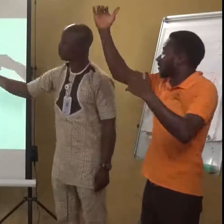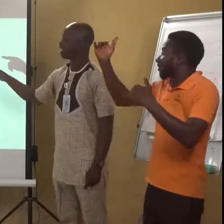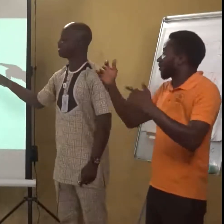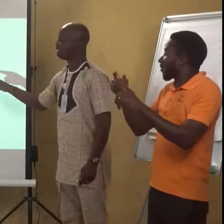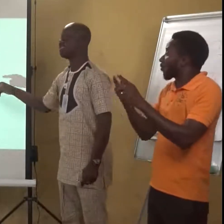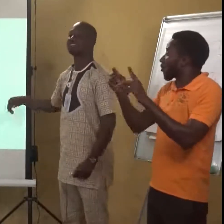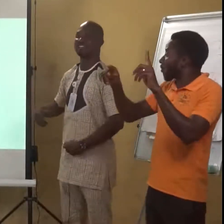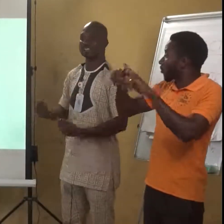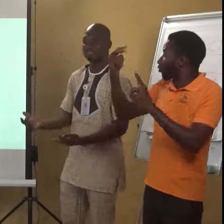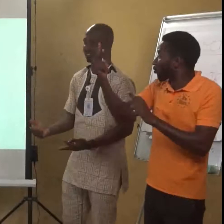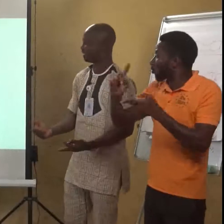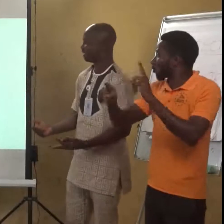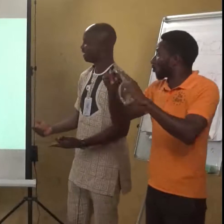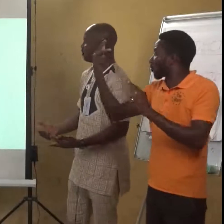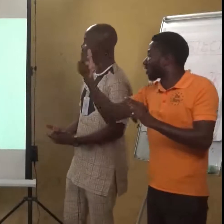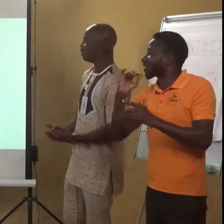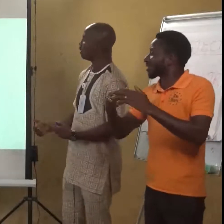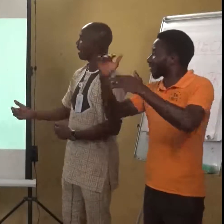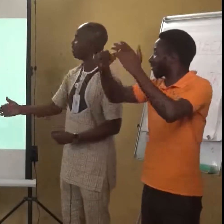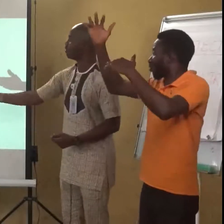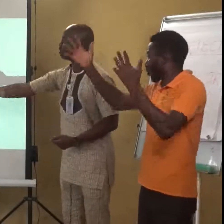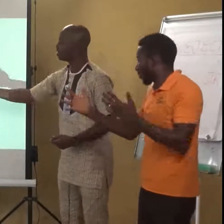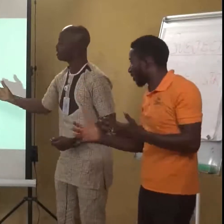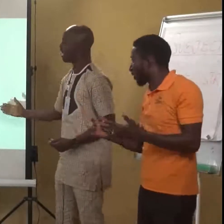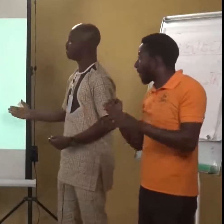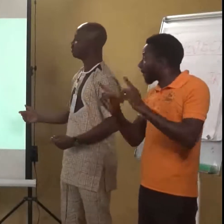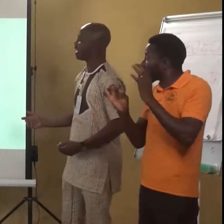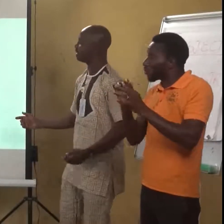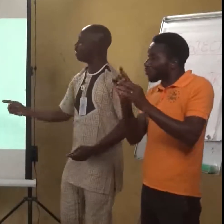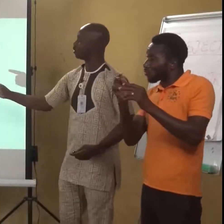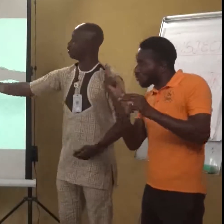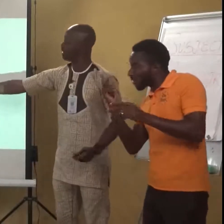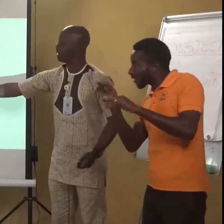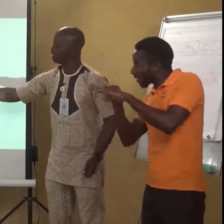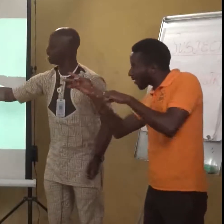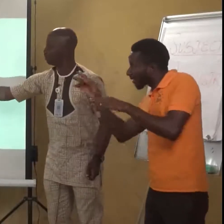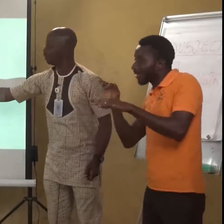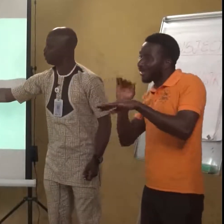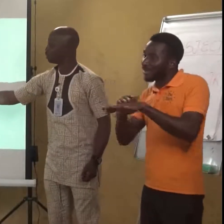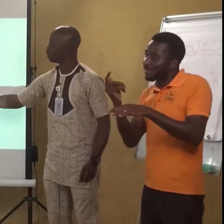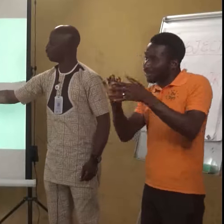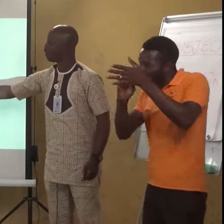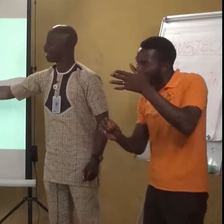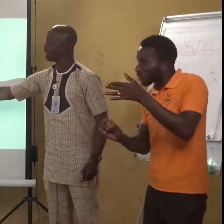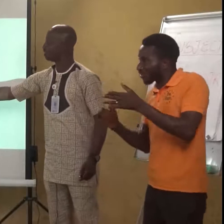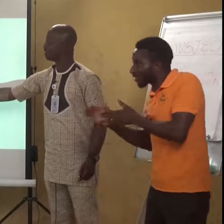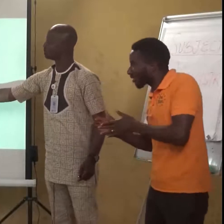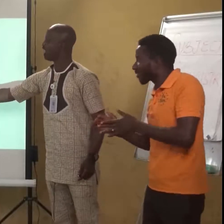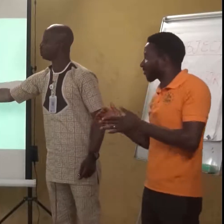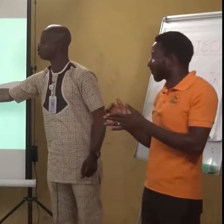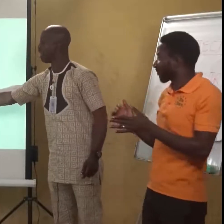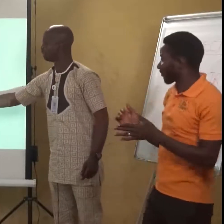to +3 is an increase. But if you look at the reduction side, you see that chlorine is 0 to chloride, which